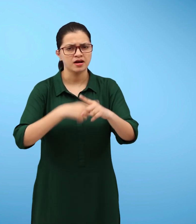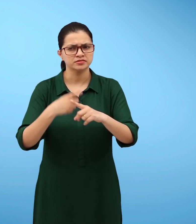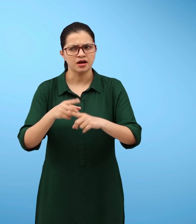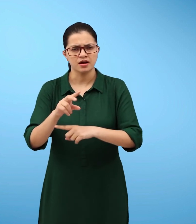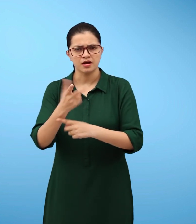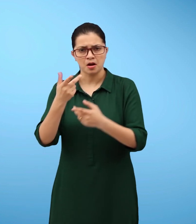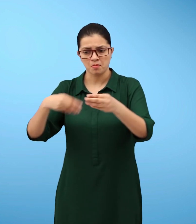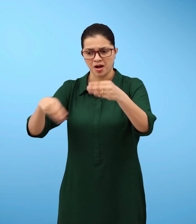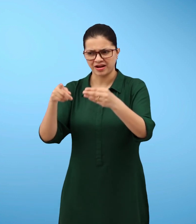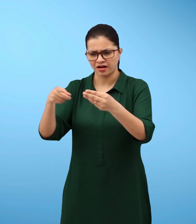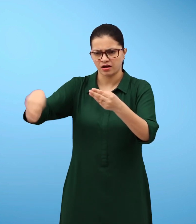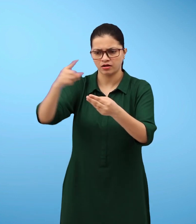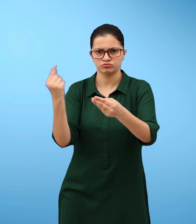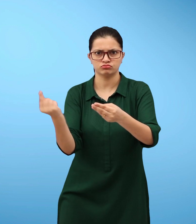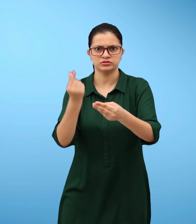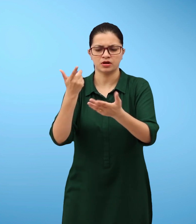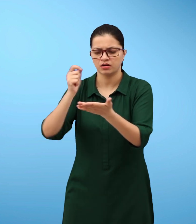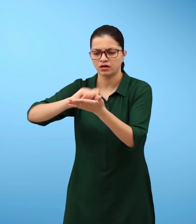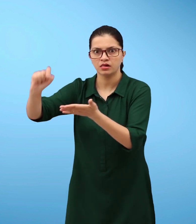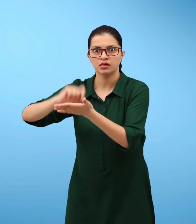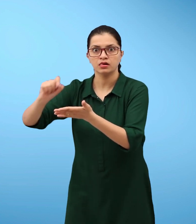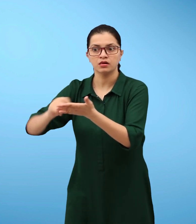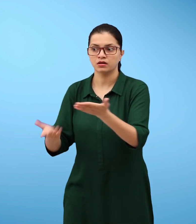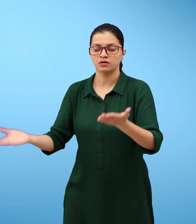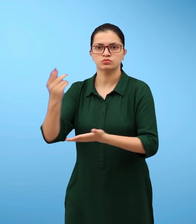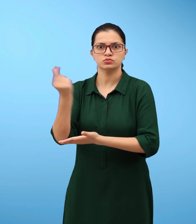And we use paper for writing.